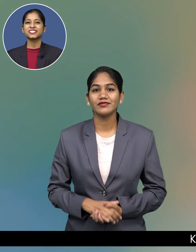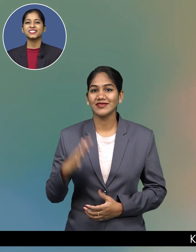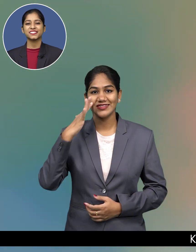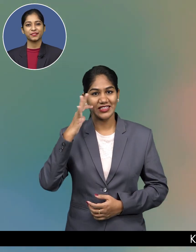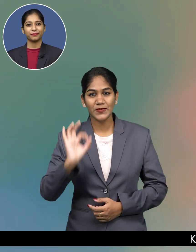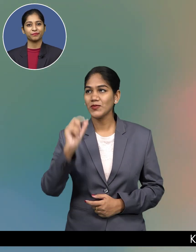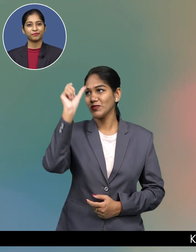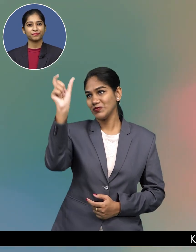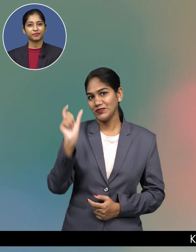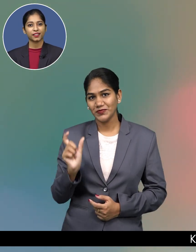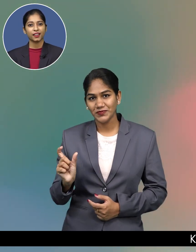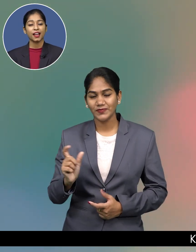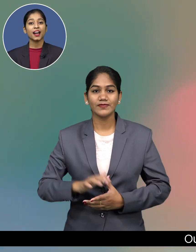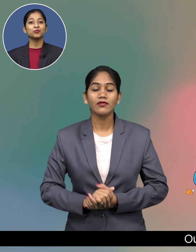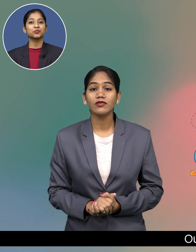Keywords: